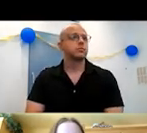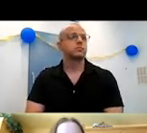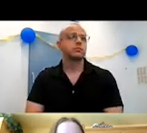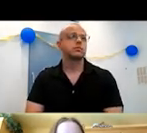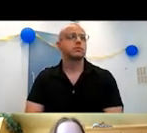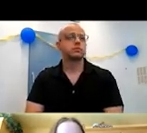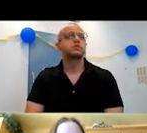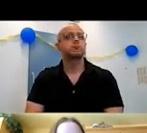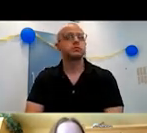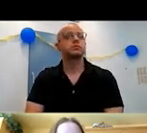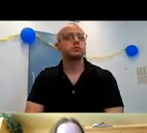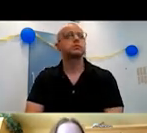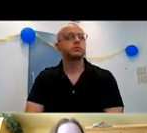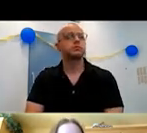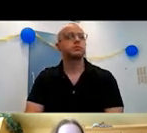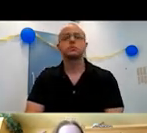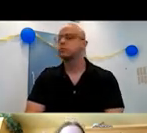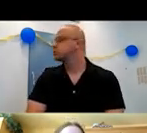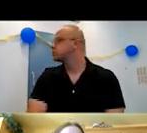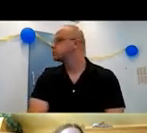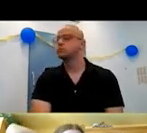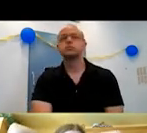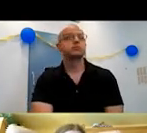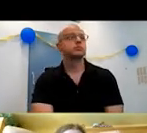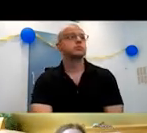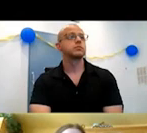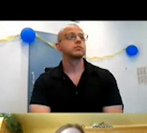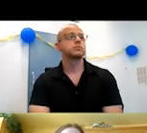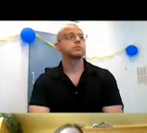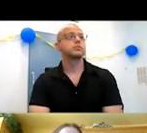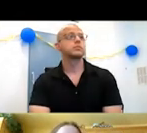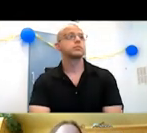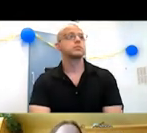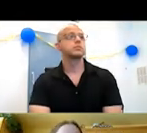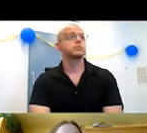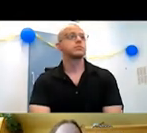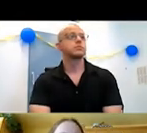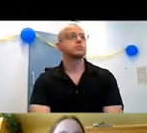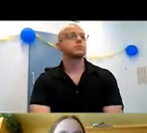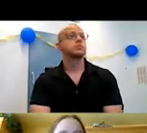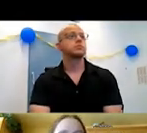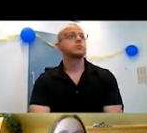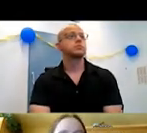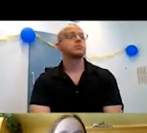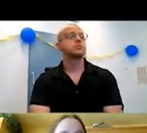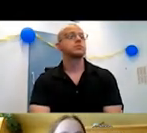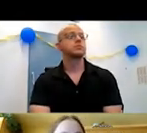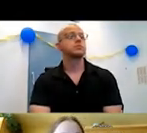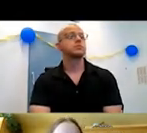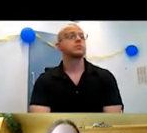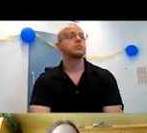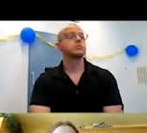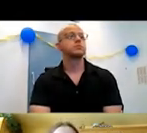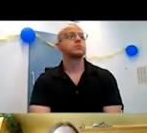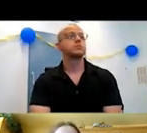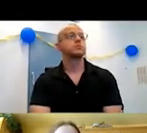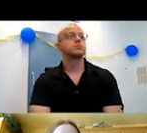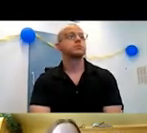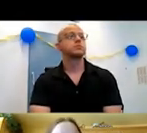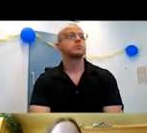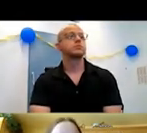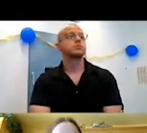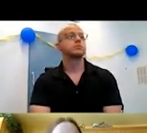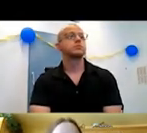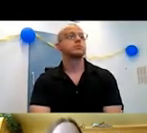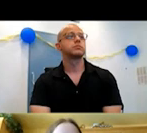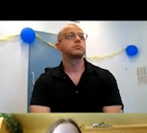week. And so please pay attention to social media. And you also all have contact with Ted.